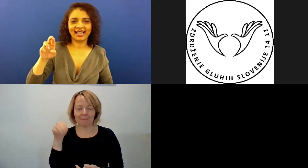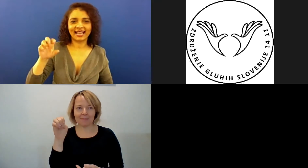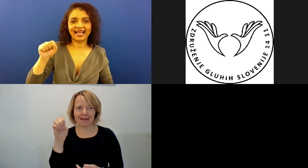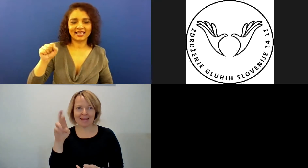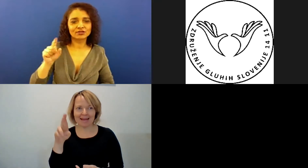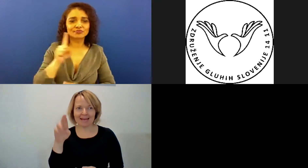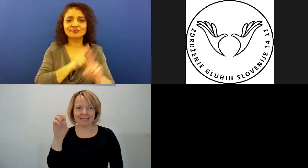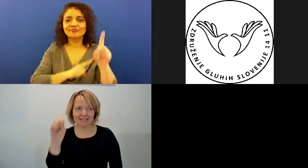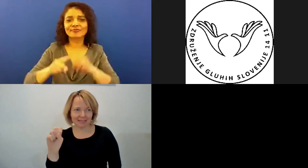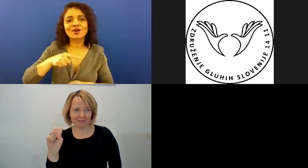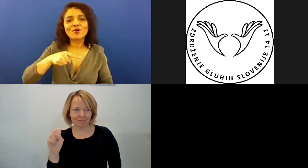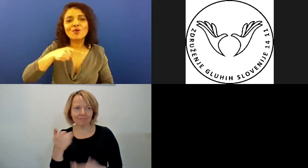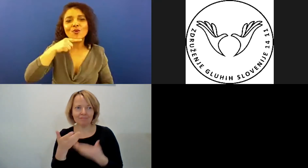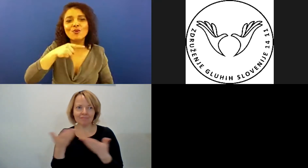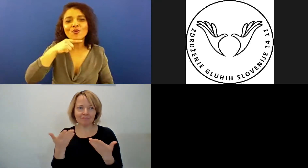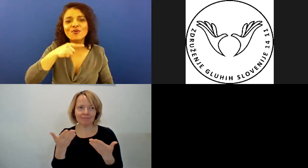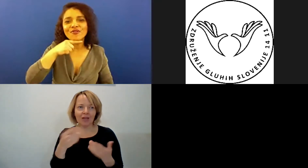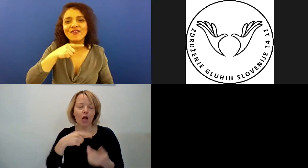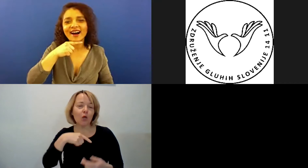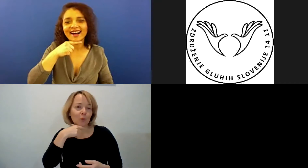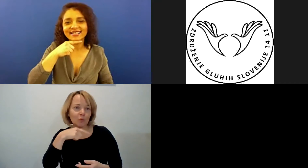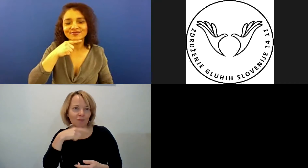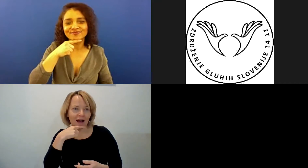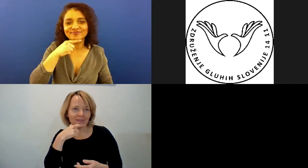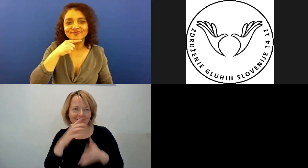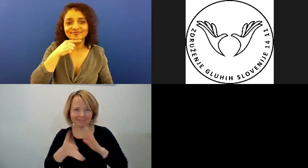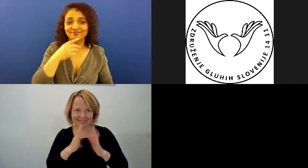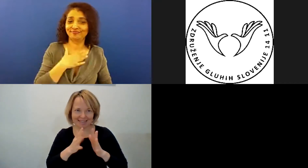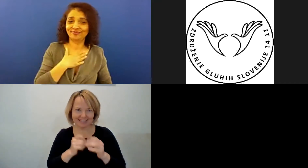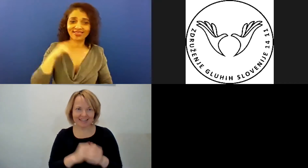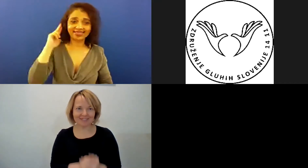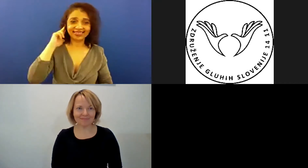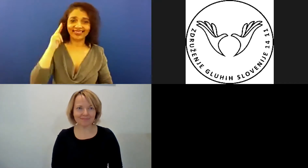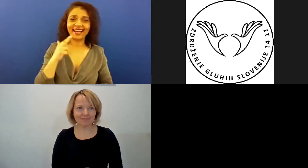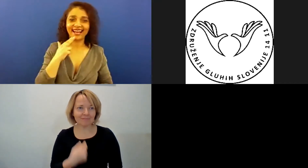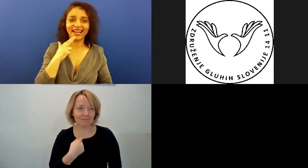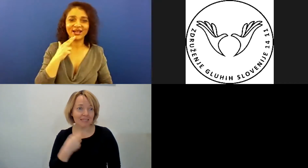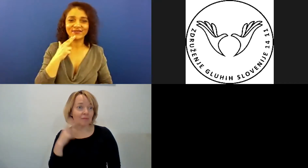My last name, Kremers. This is my sign name.